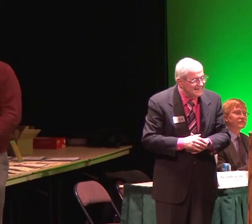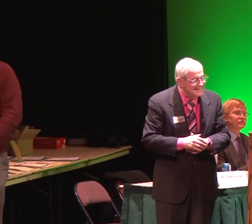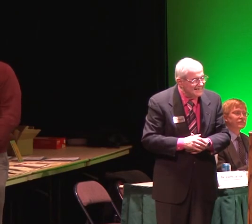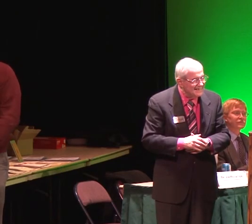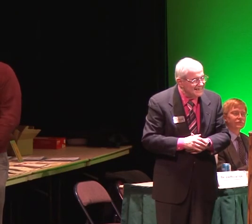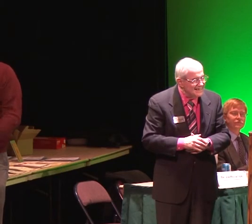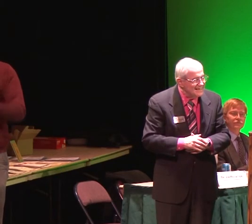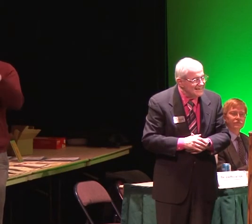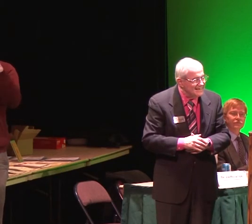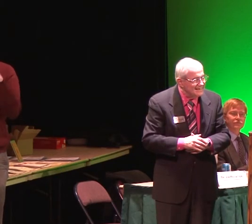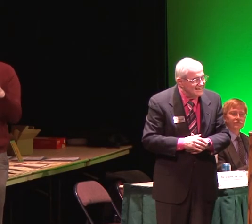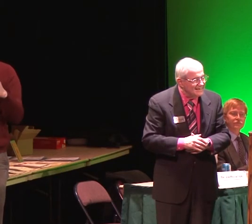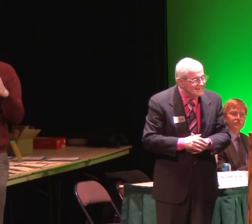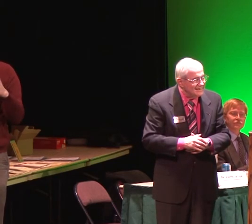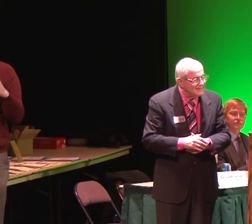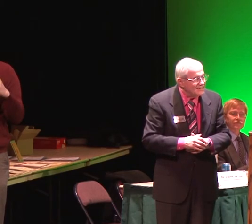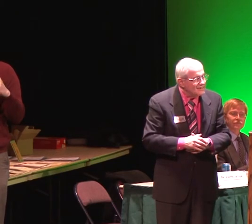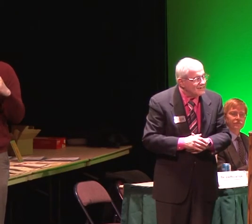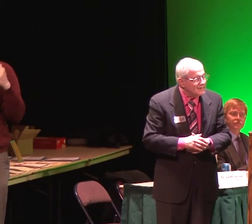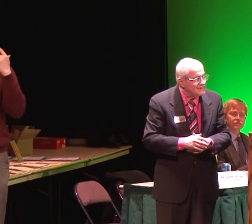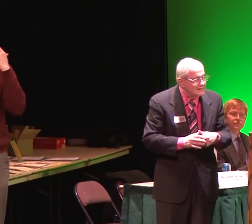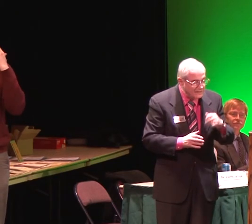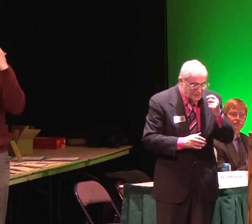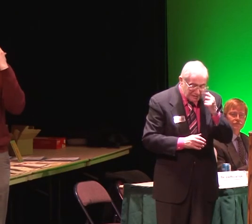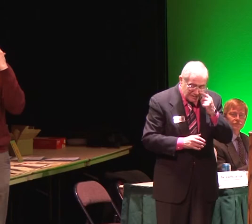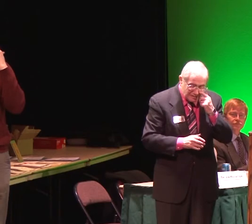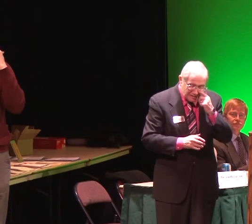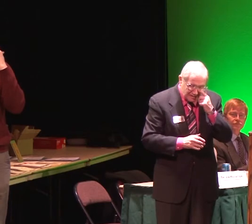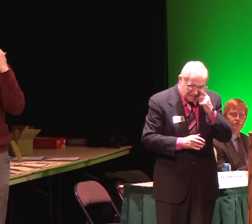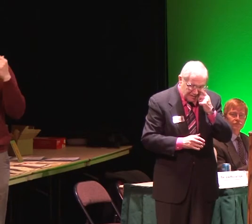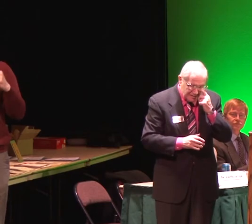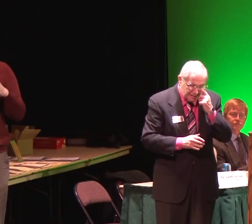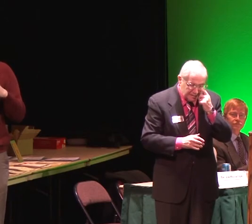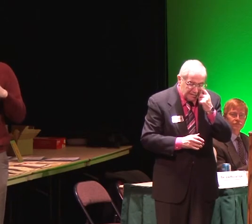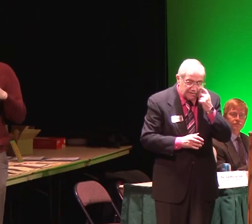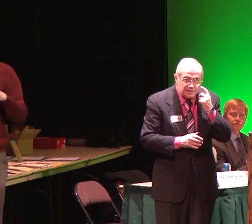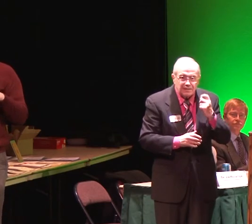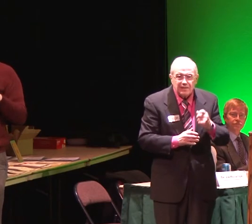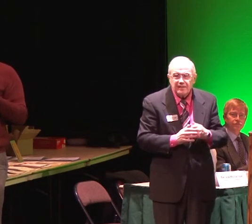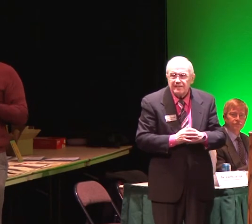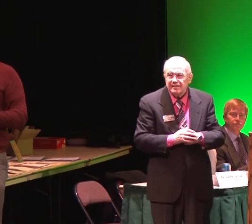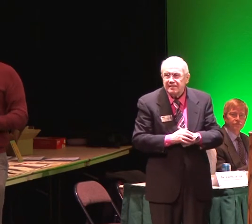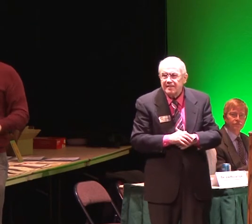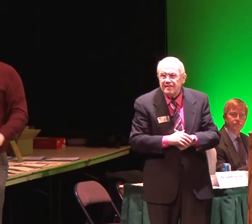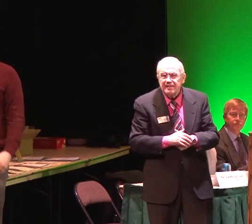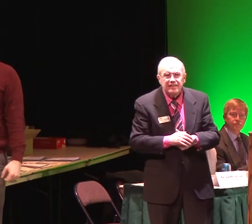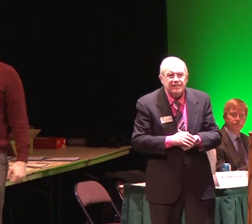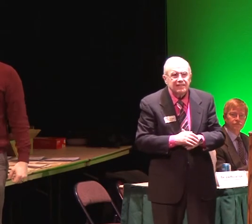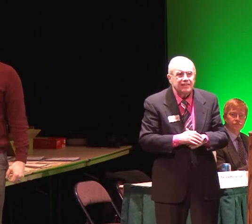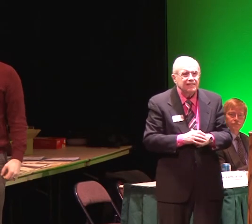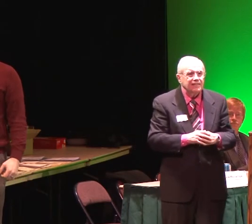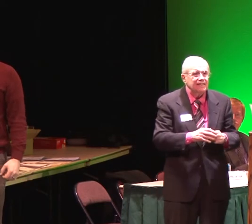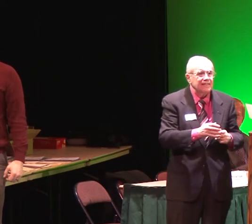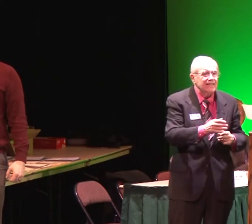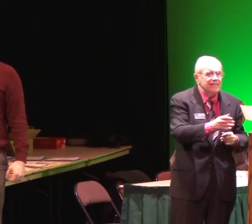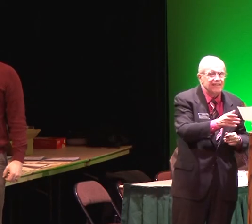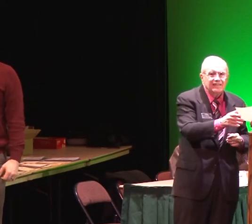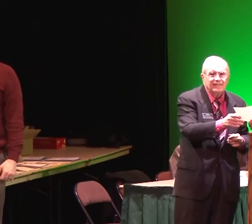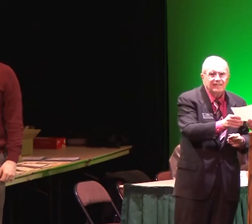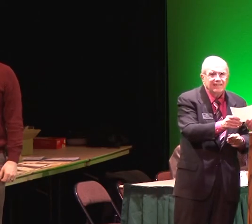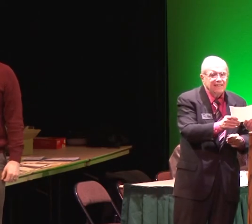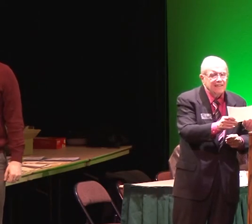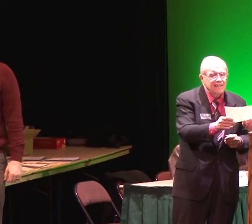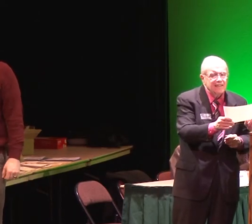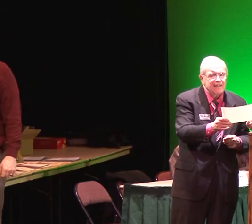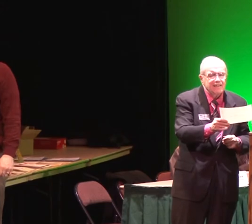The next recipient of the Forum Certificate of Participation is Alexander Demirs. Alexander, are